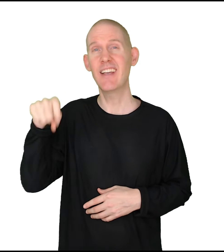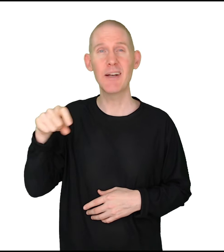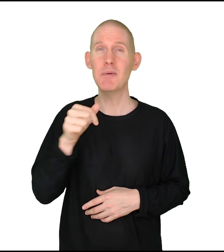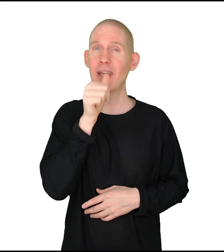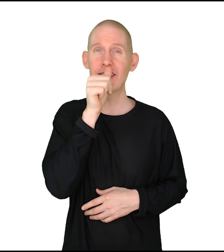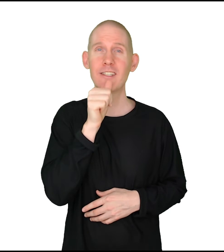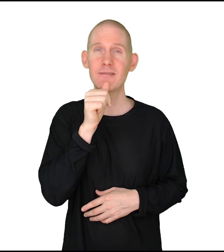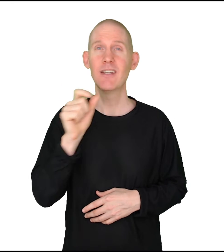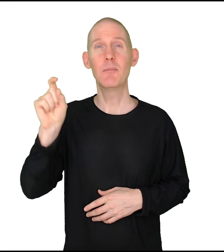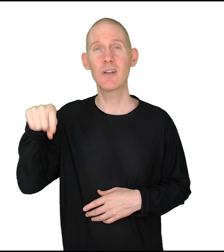sign language,